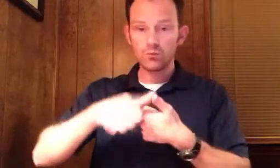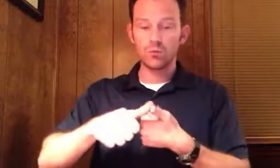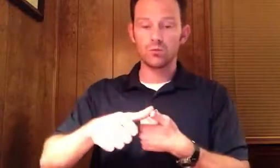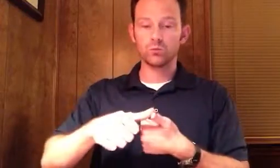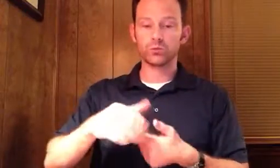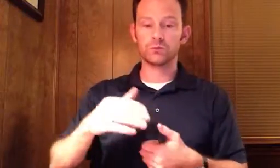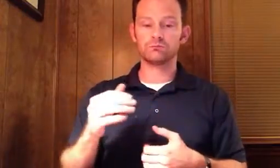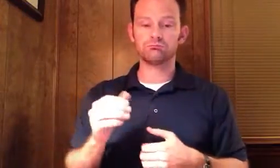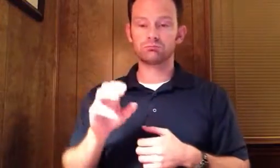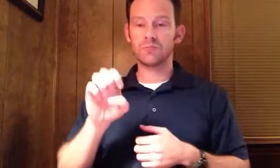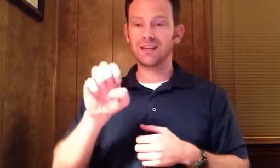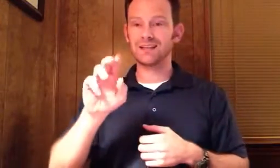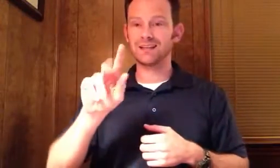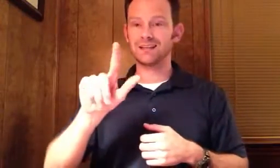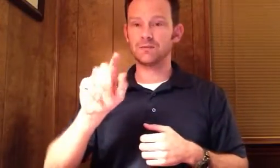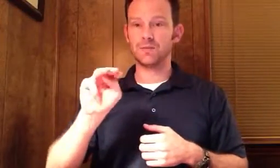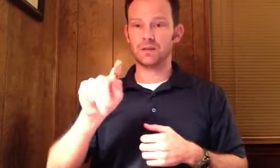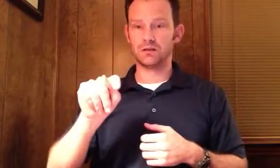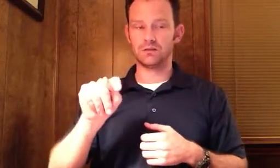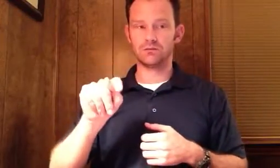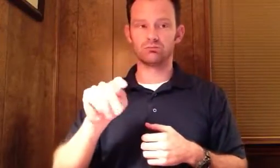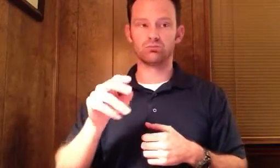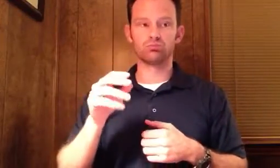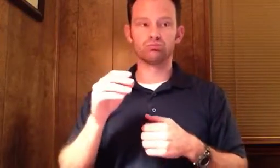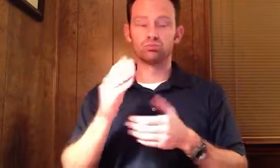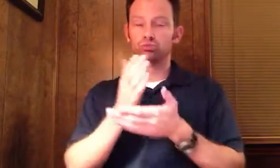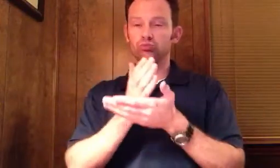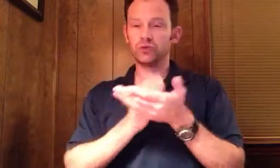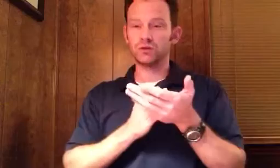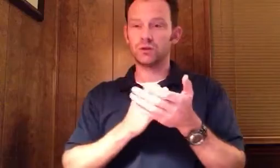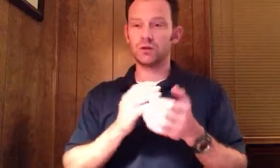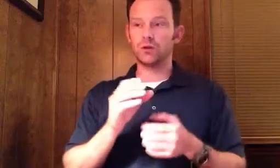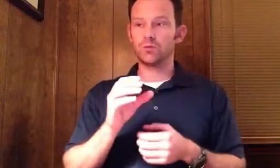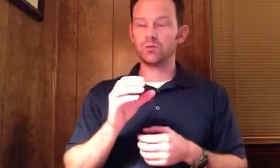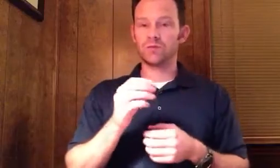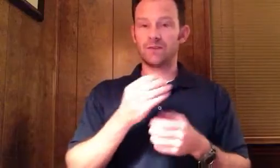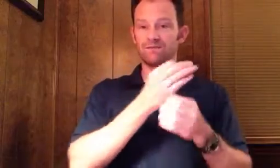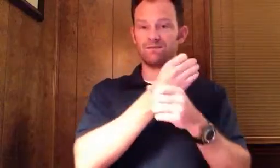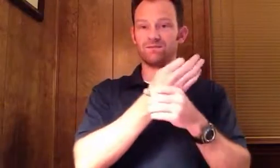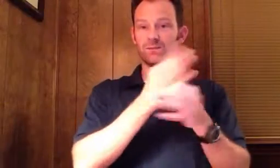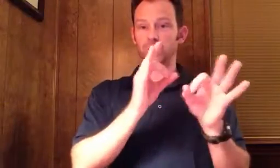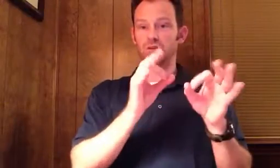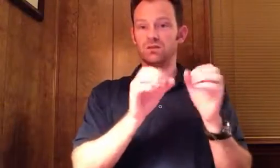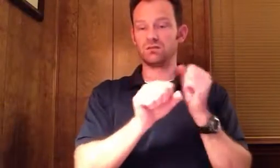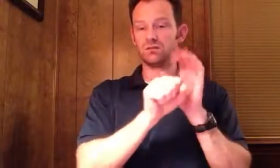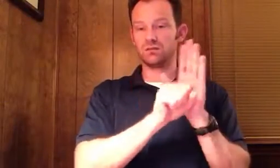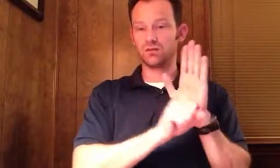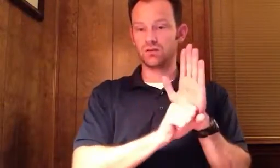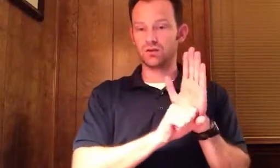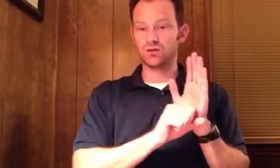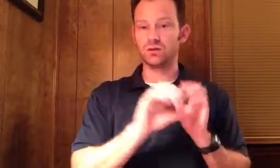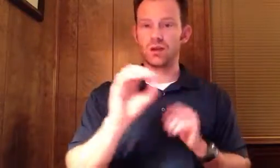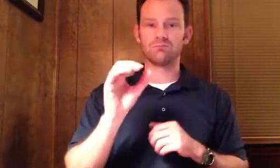elements are diatomic in the free state. Oxygen, for example, is O2 as an individual element. So if we